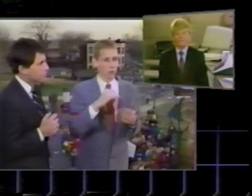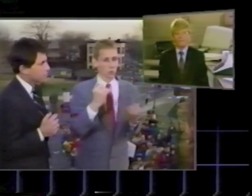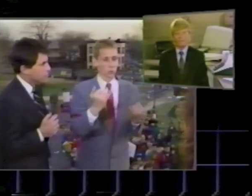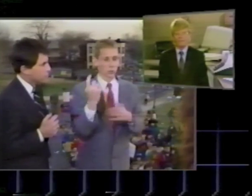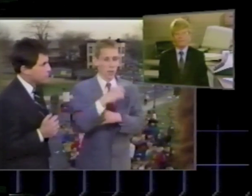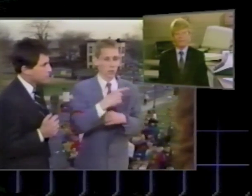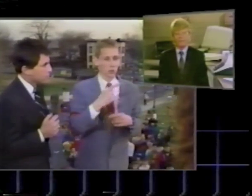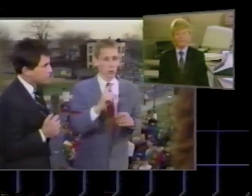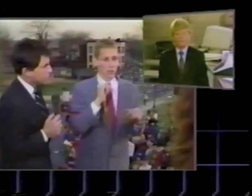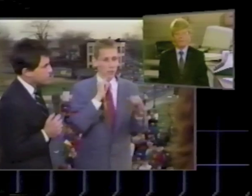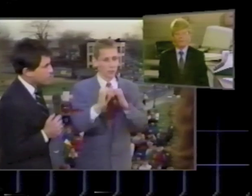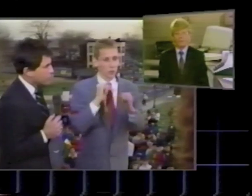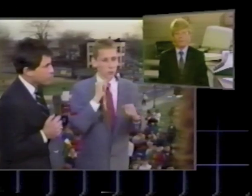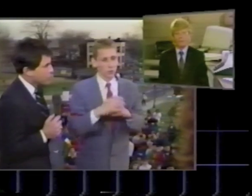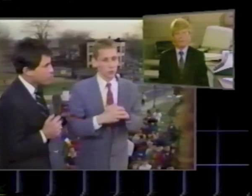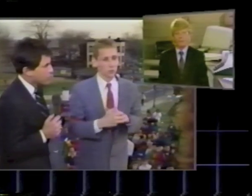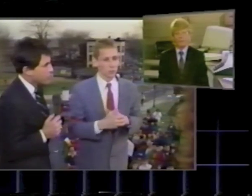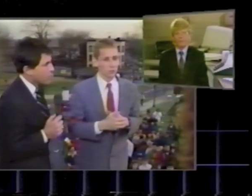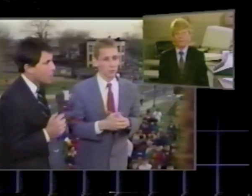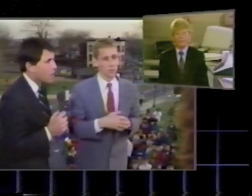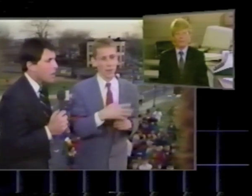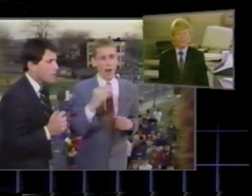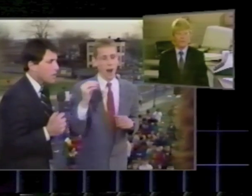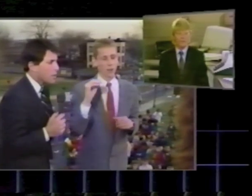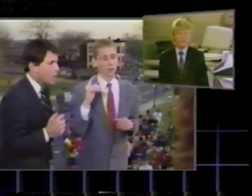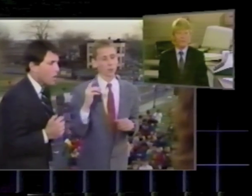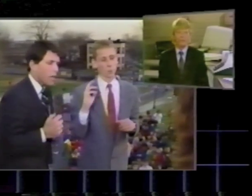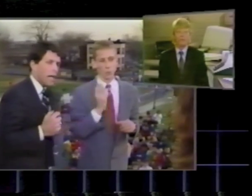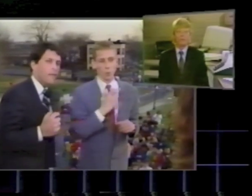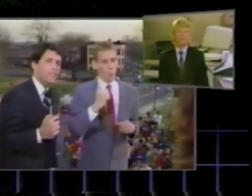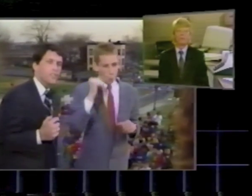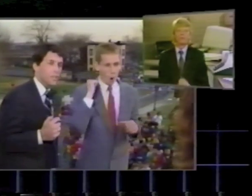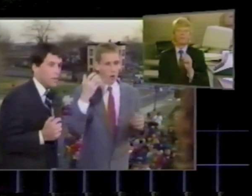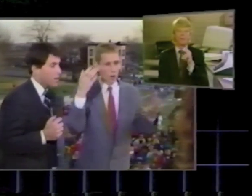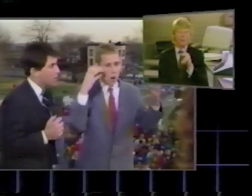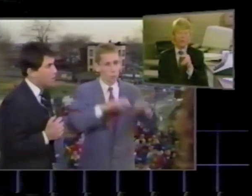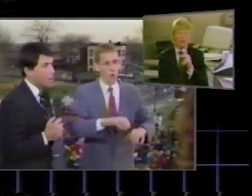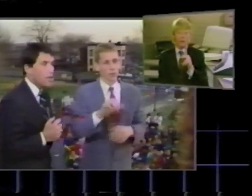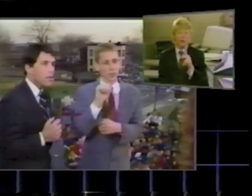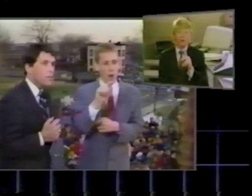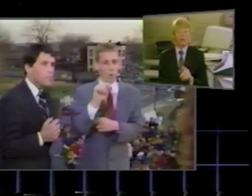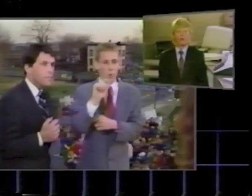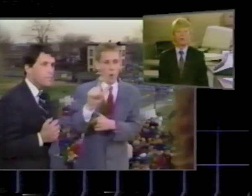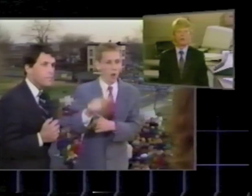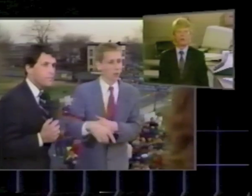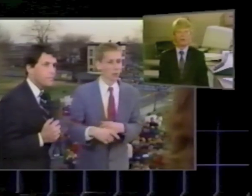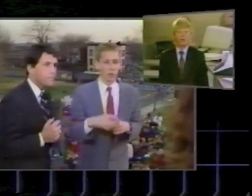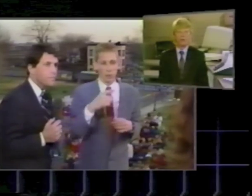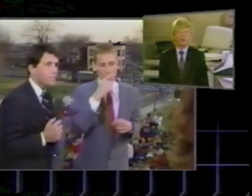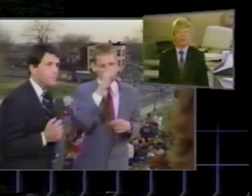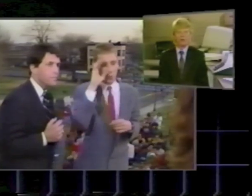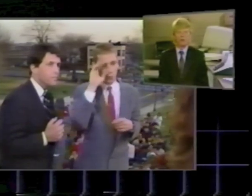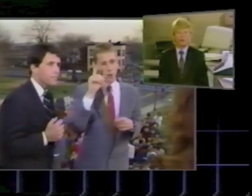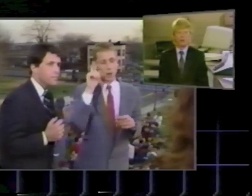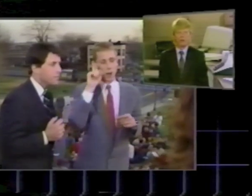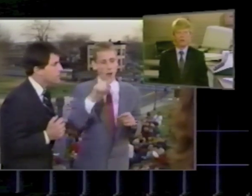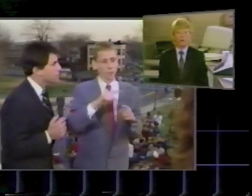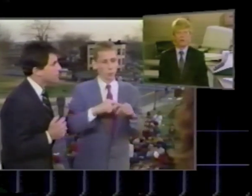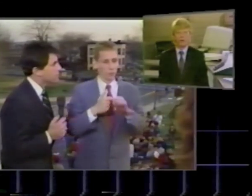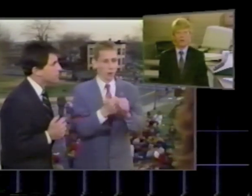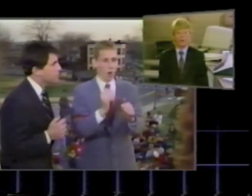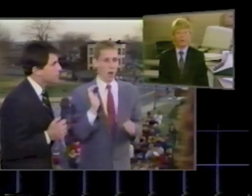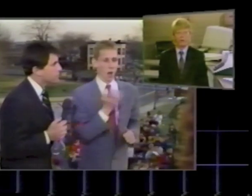She dares to say that. She said that today during an interview. Okay, and we will not compromise at